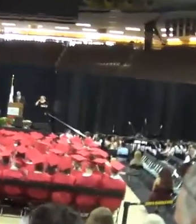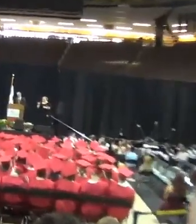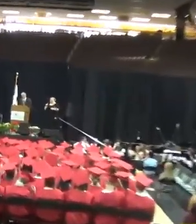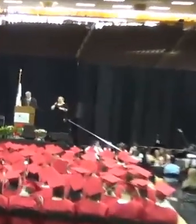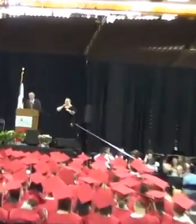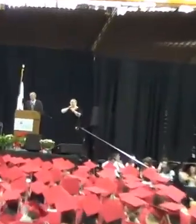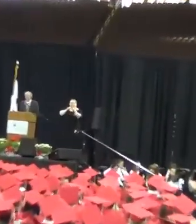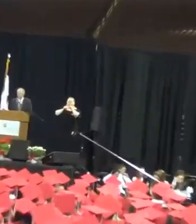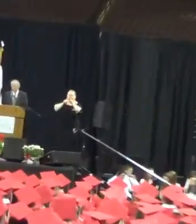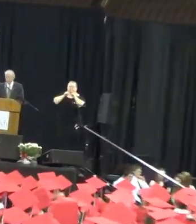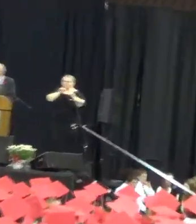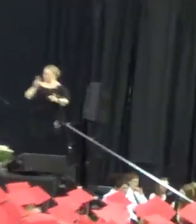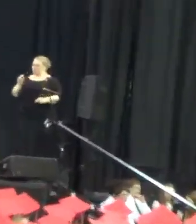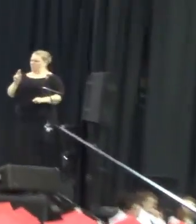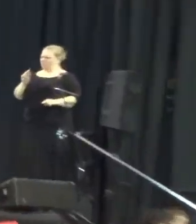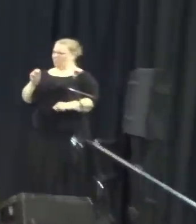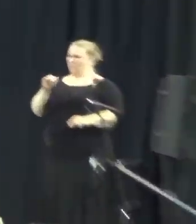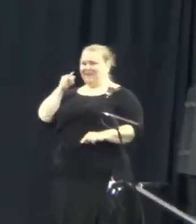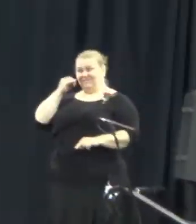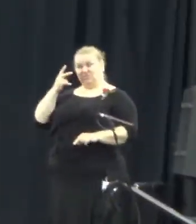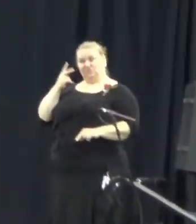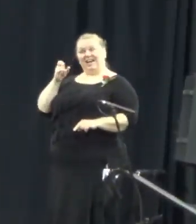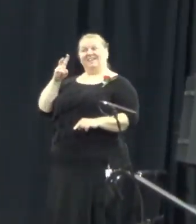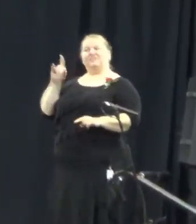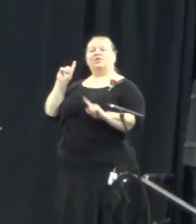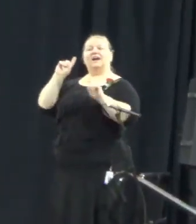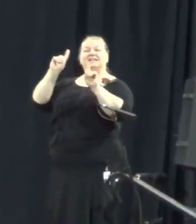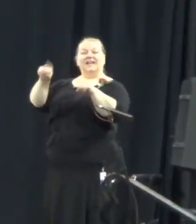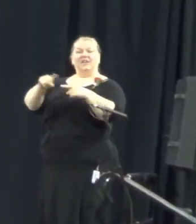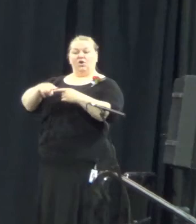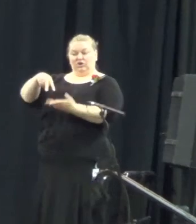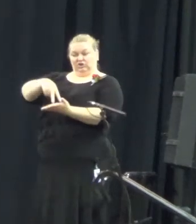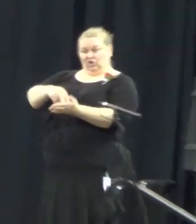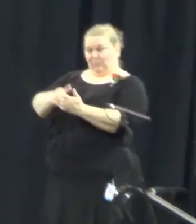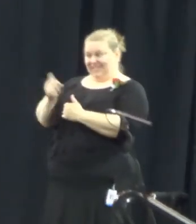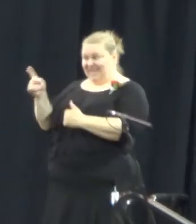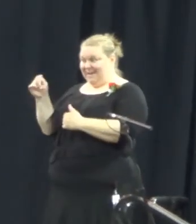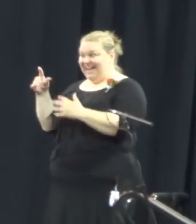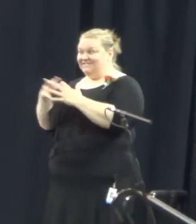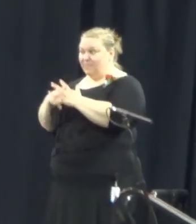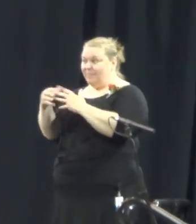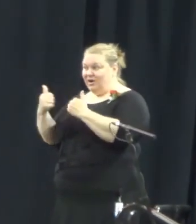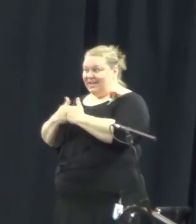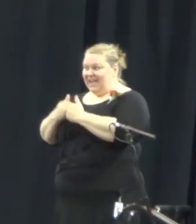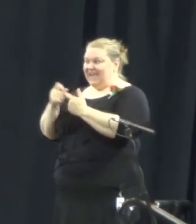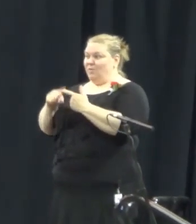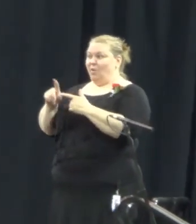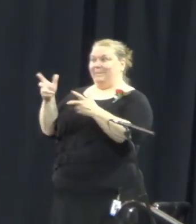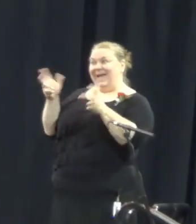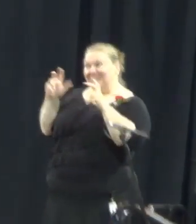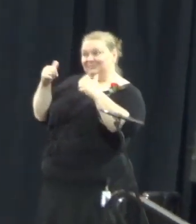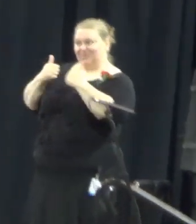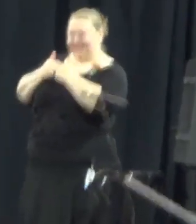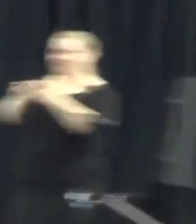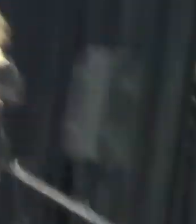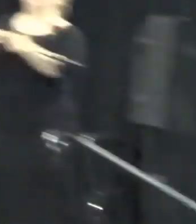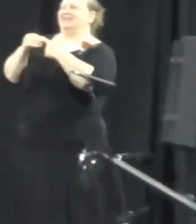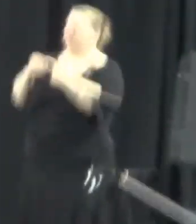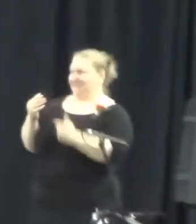either. If you have ever attended or stood with him at a football game, or particularly a basketball game,